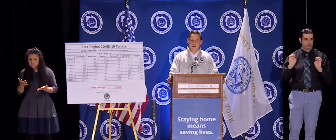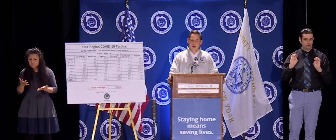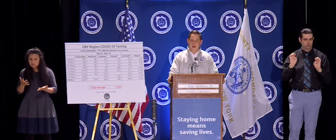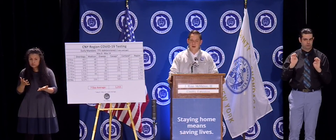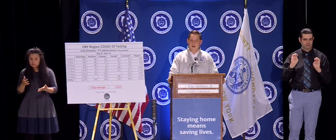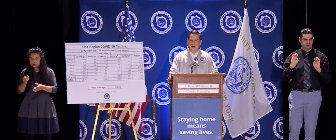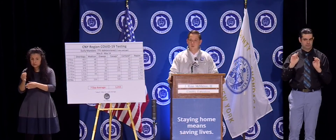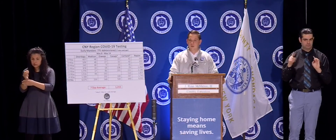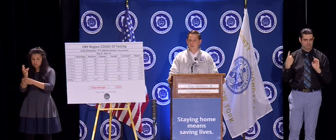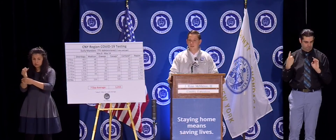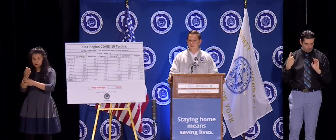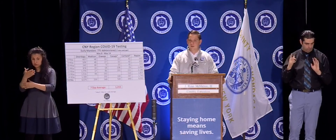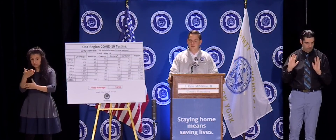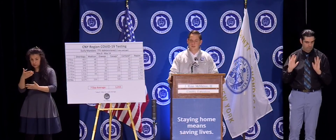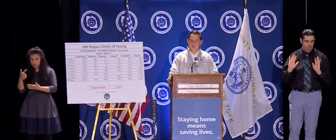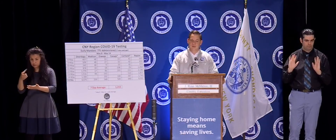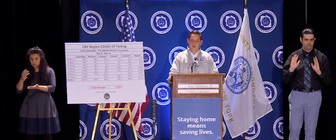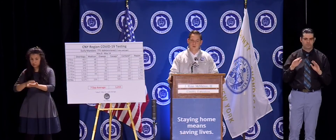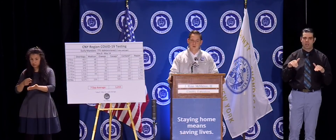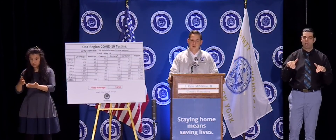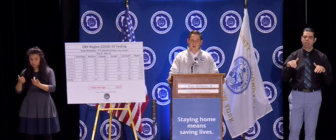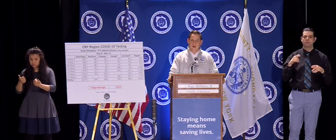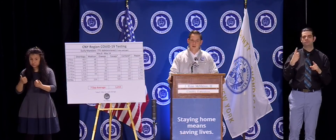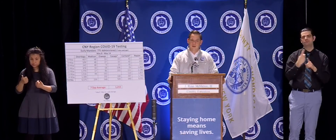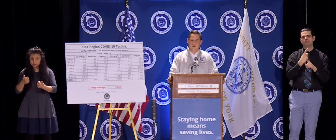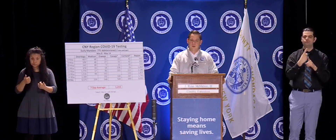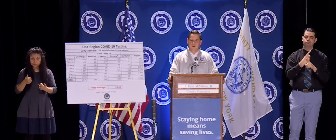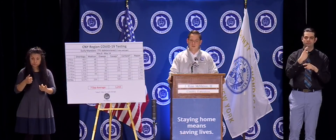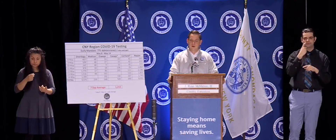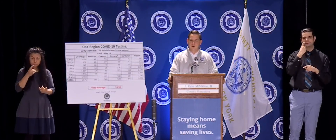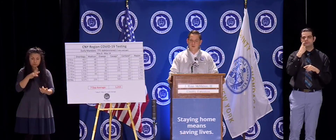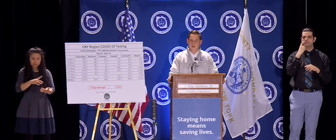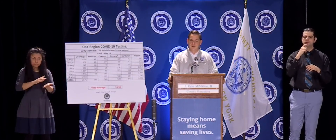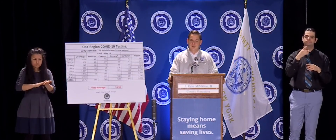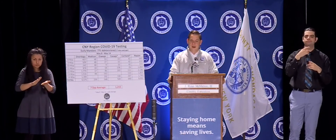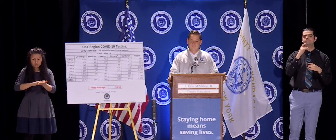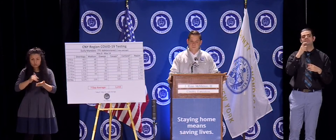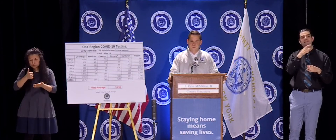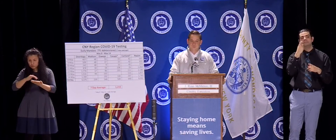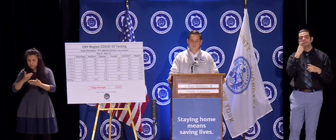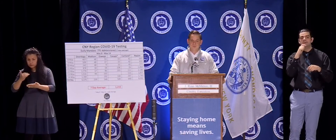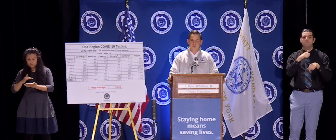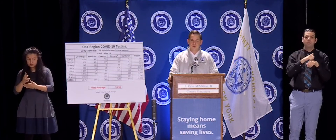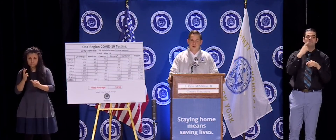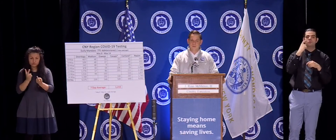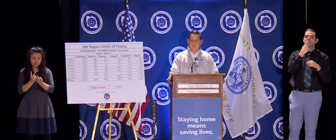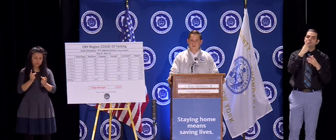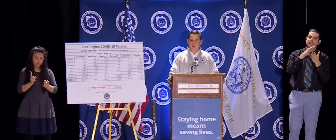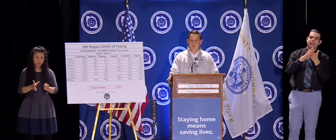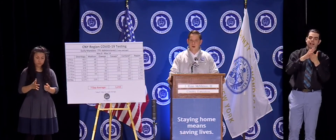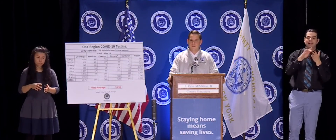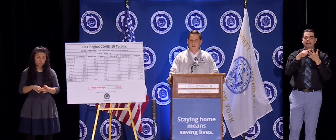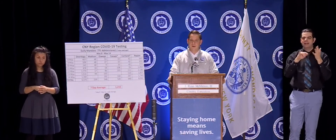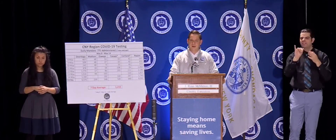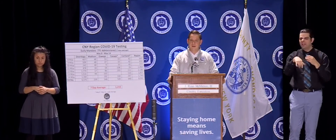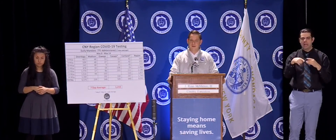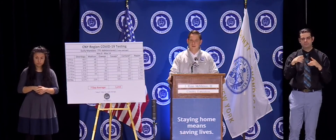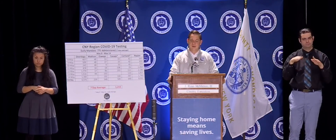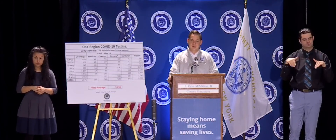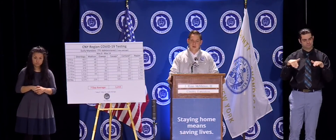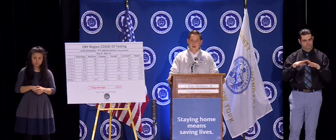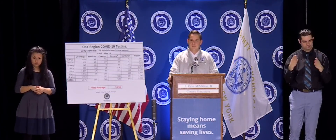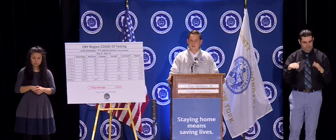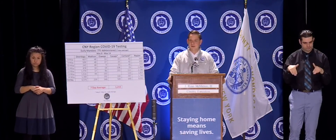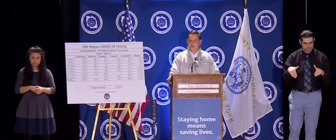situations, not routine situations. So these are all things that have opened up, and that